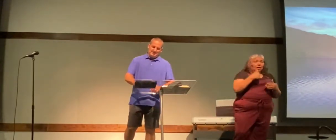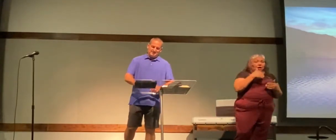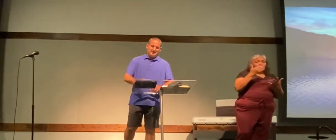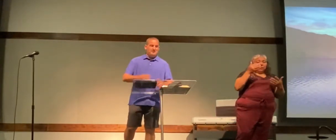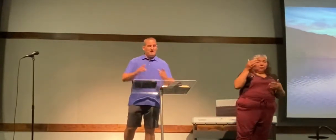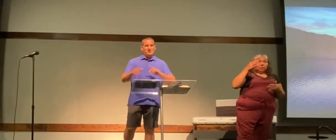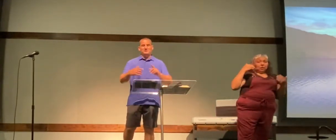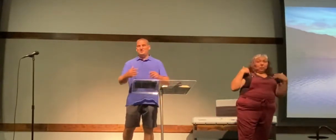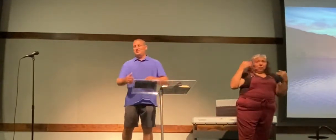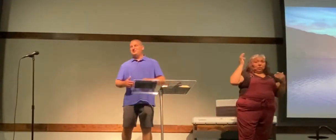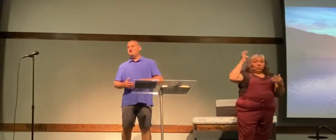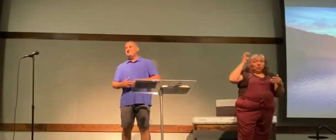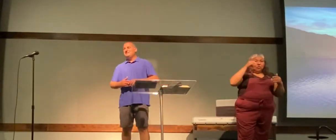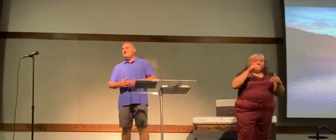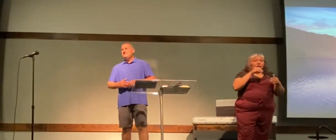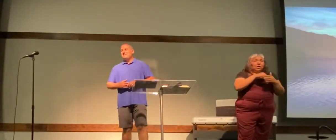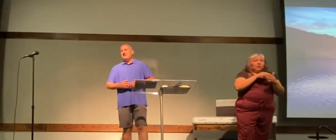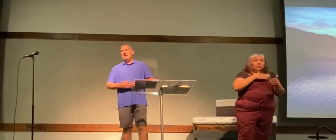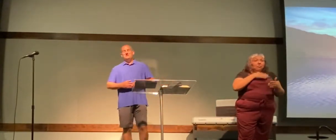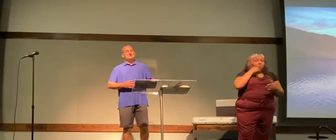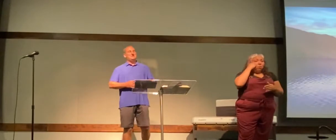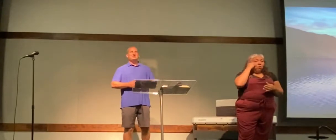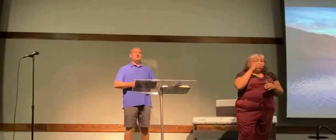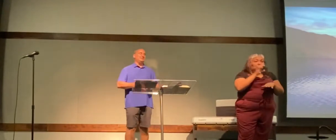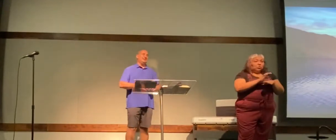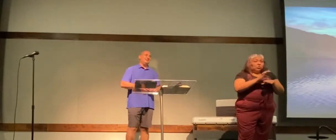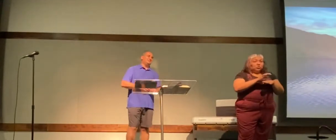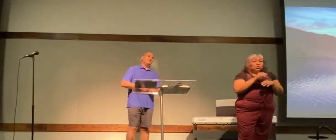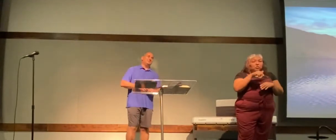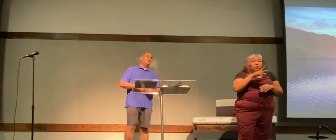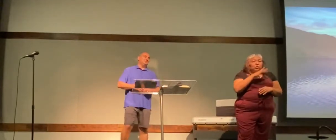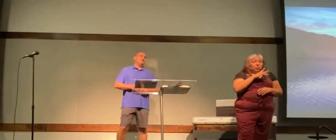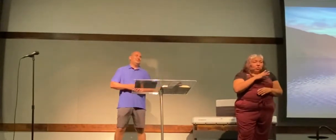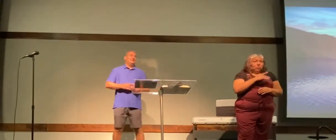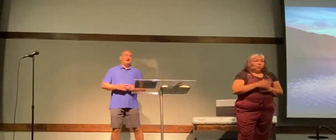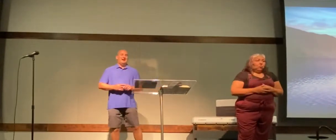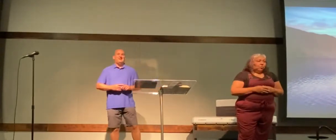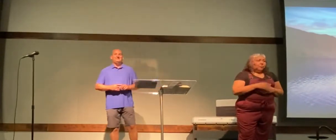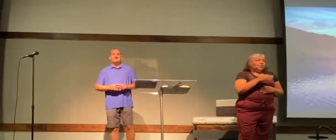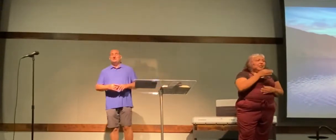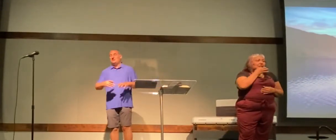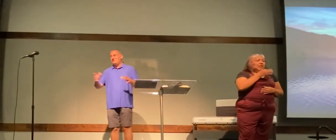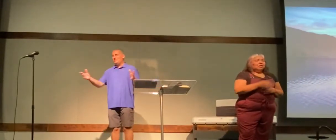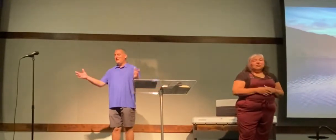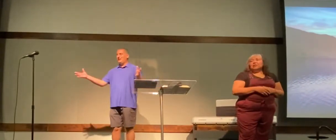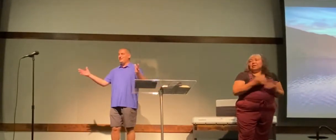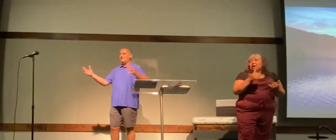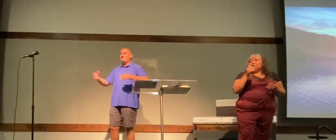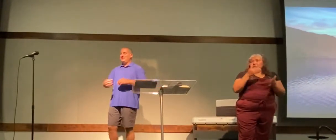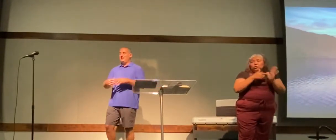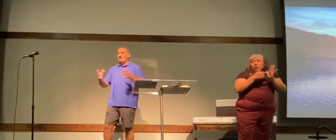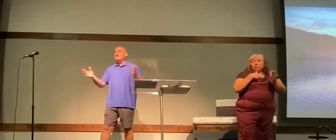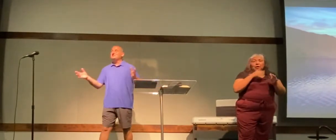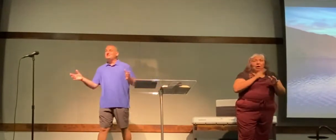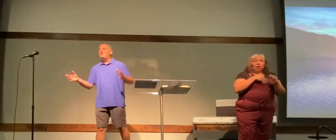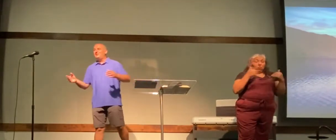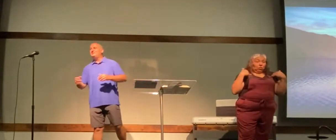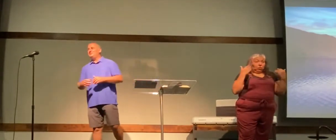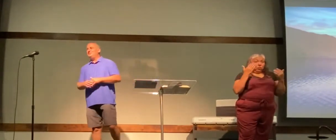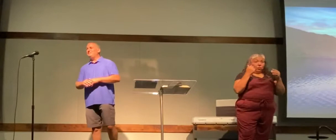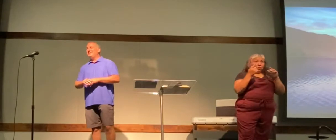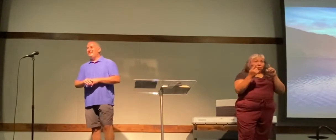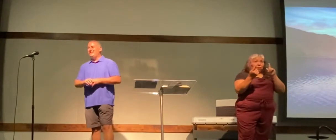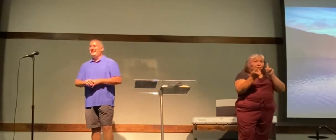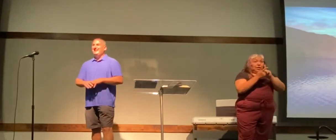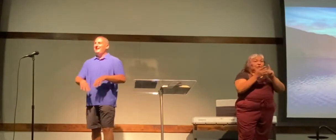youth pastor at my home church. And it was really neat. It was really cool. They showed me where our youth was meeting. It was a storage